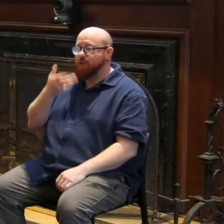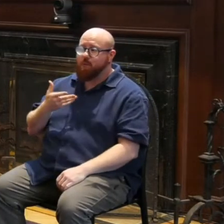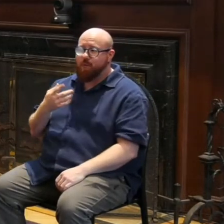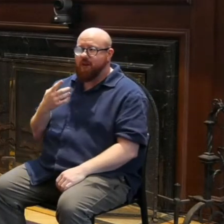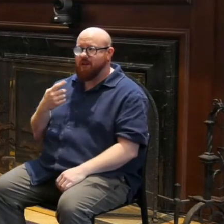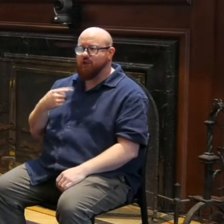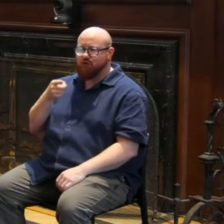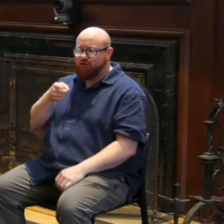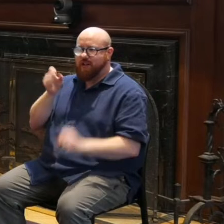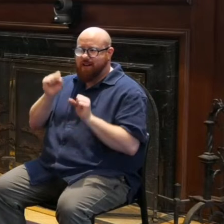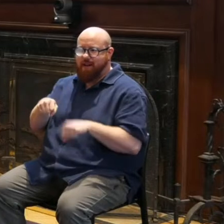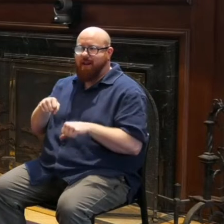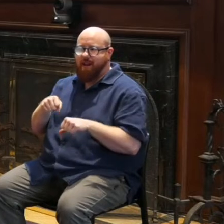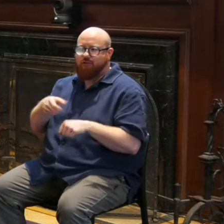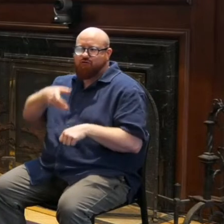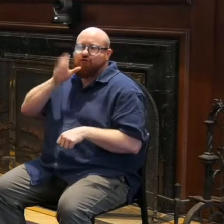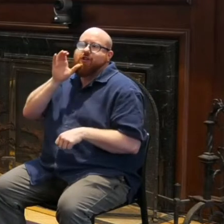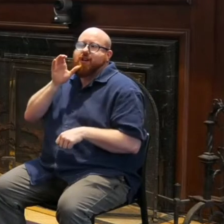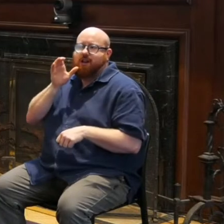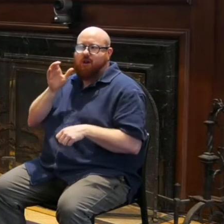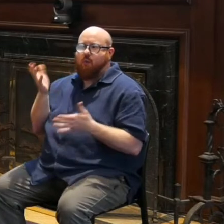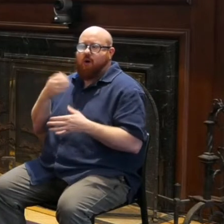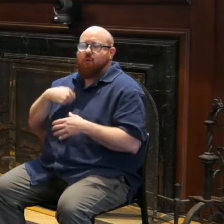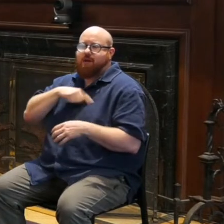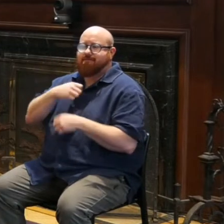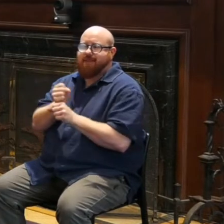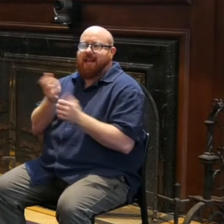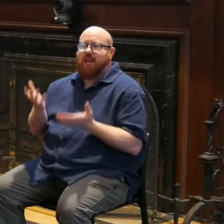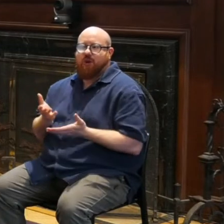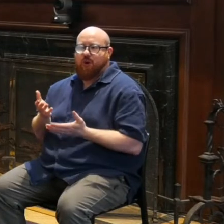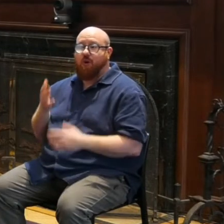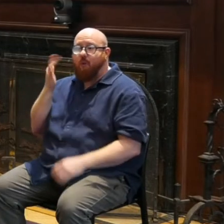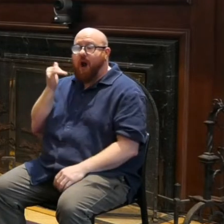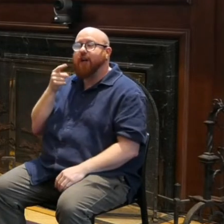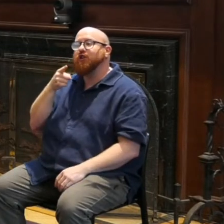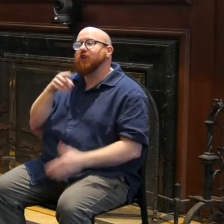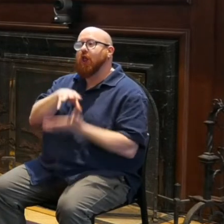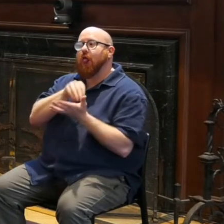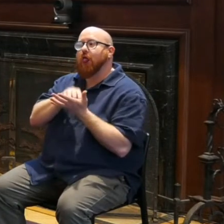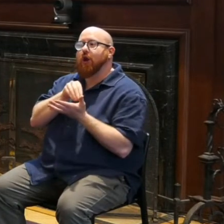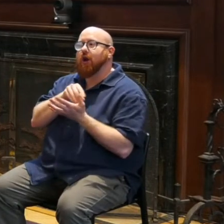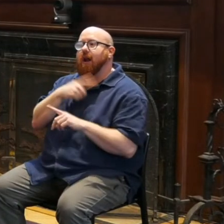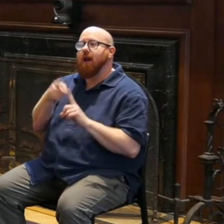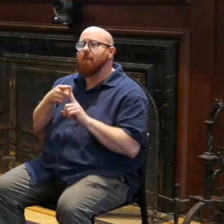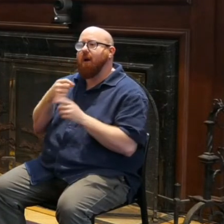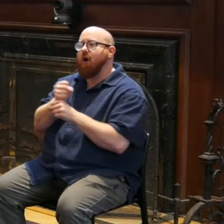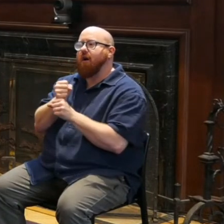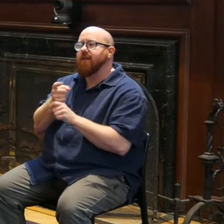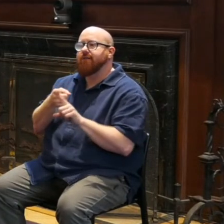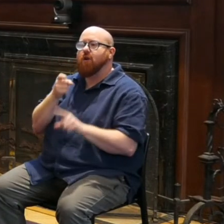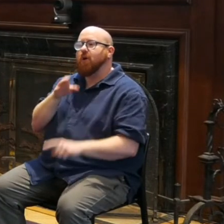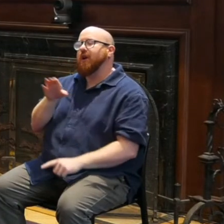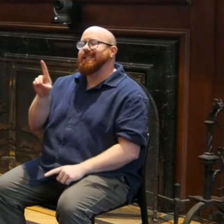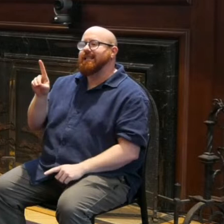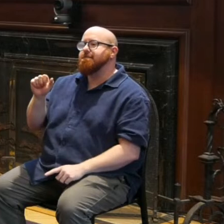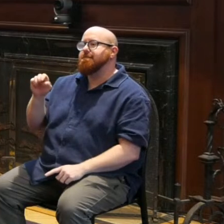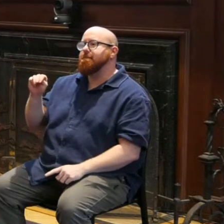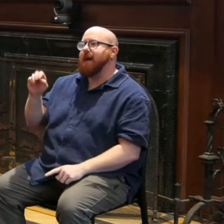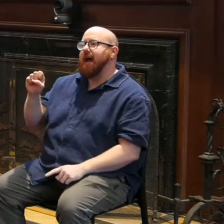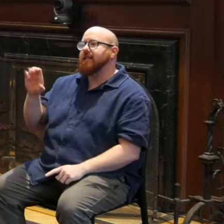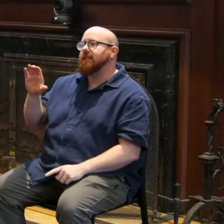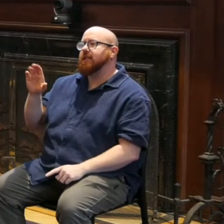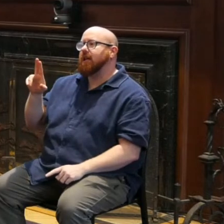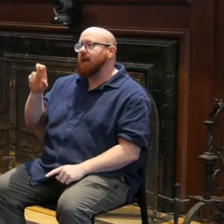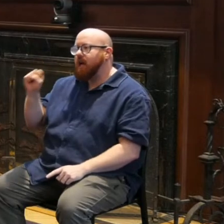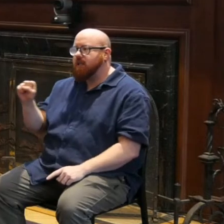here, what we press here, because she learned about coffee from her Damascus father. She was tiny, and